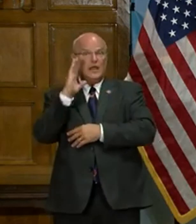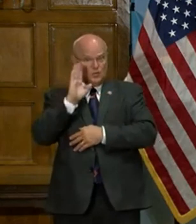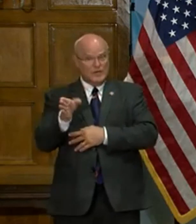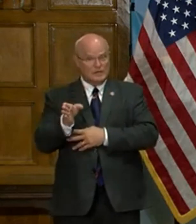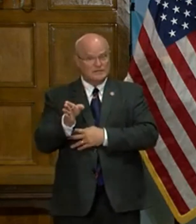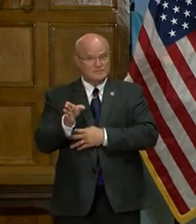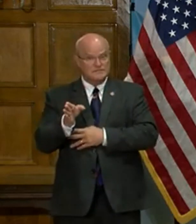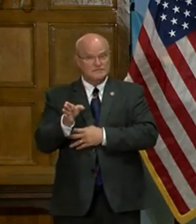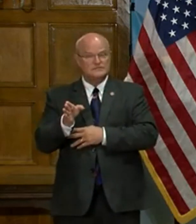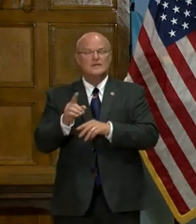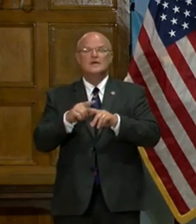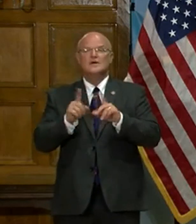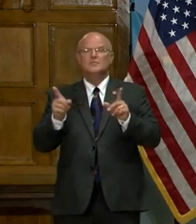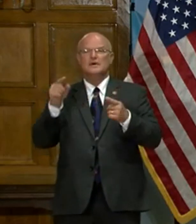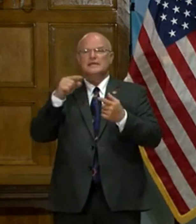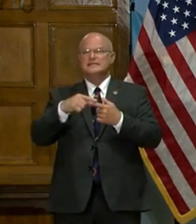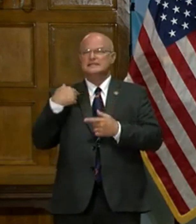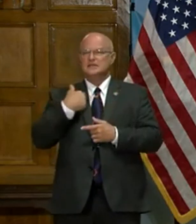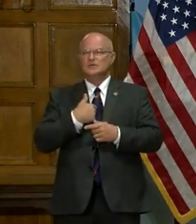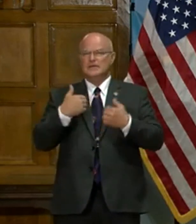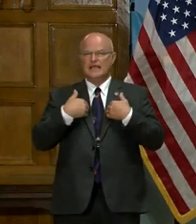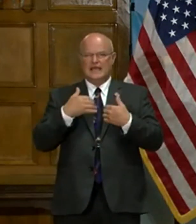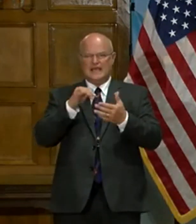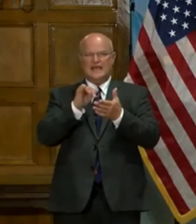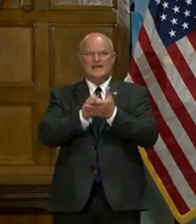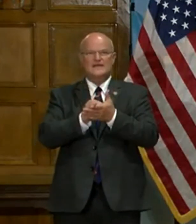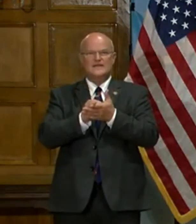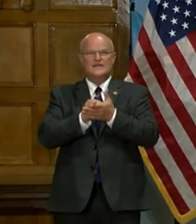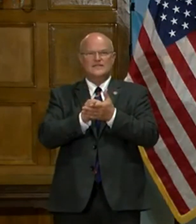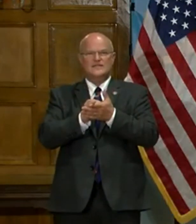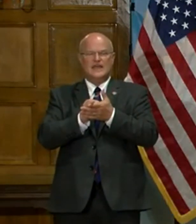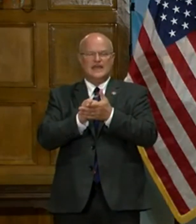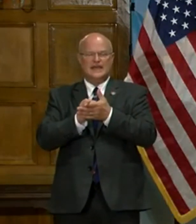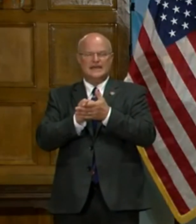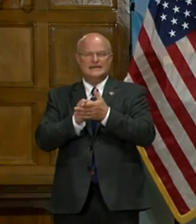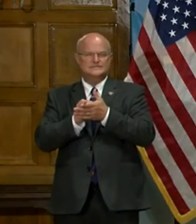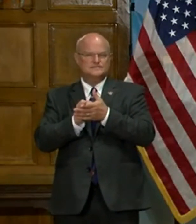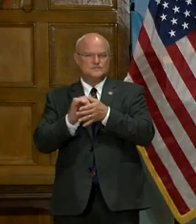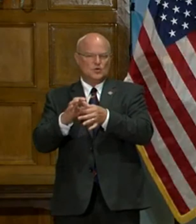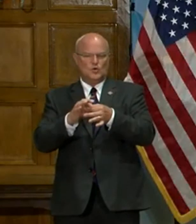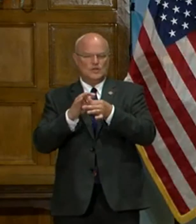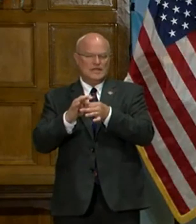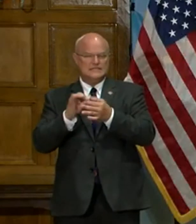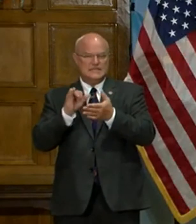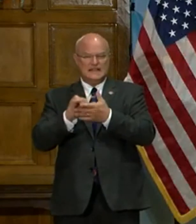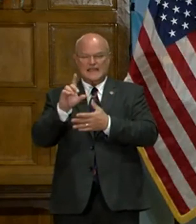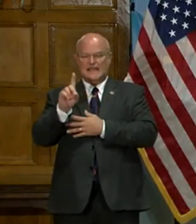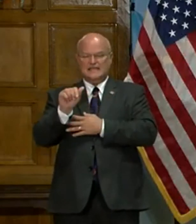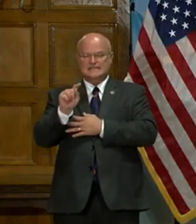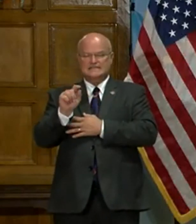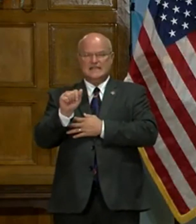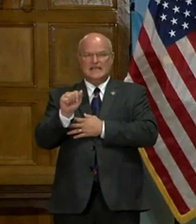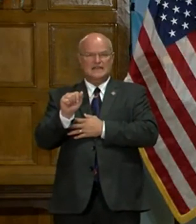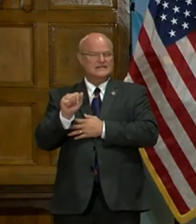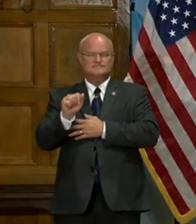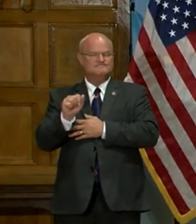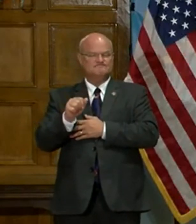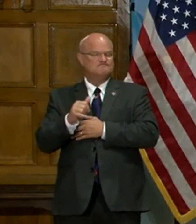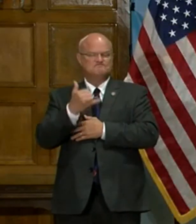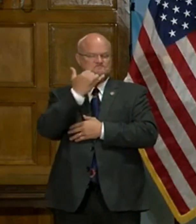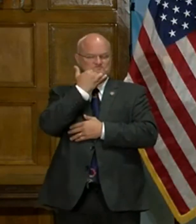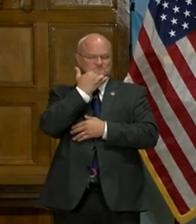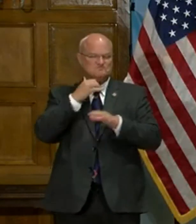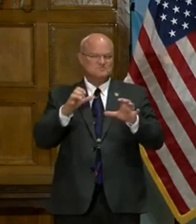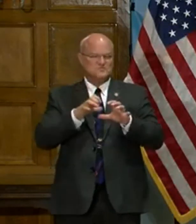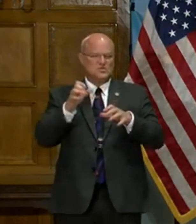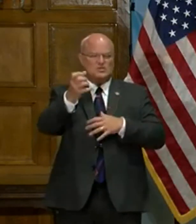do that. But until we have that correlation, until we have that data, that would just be the wrong thing to